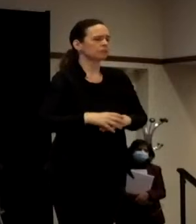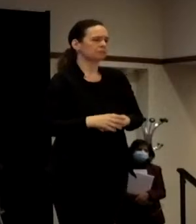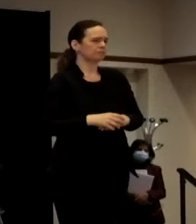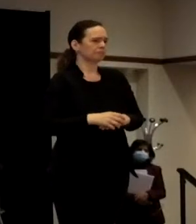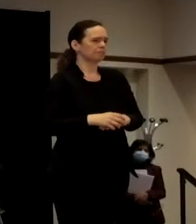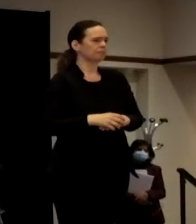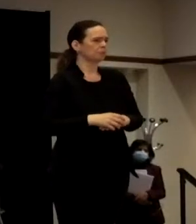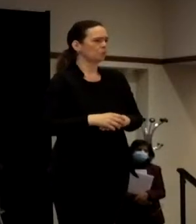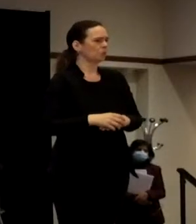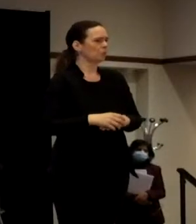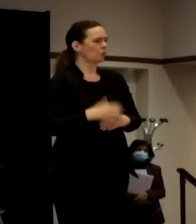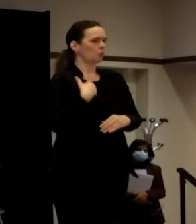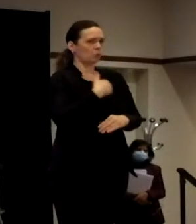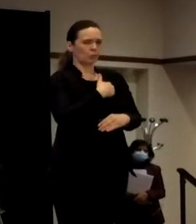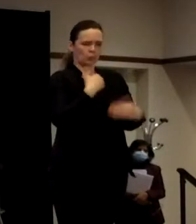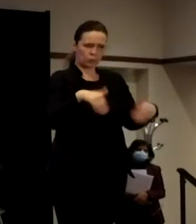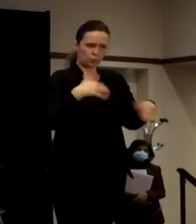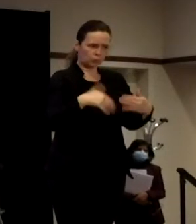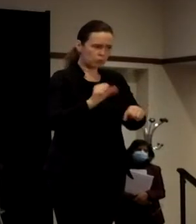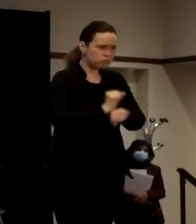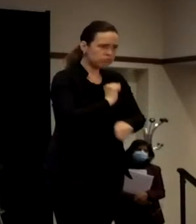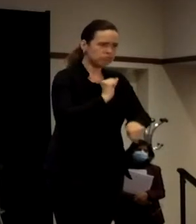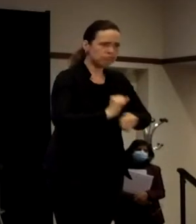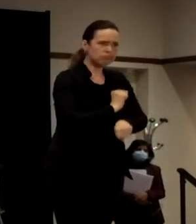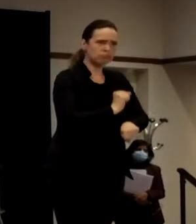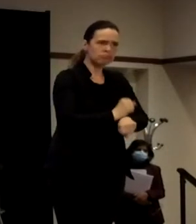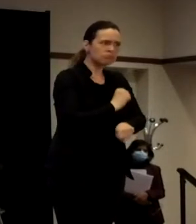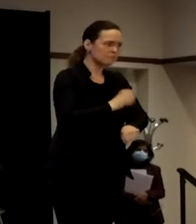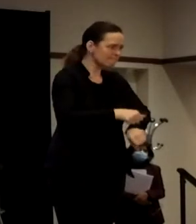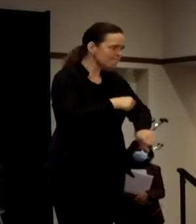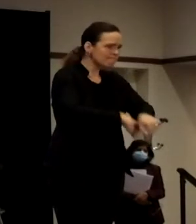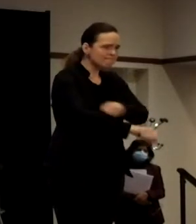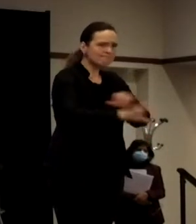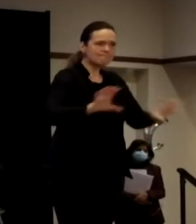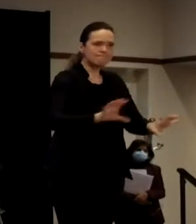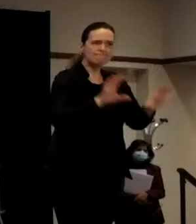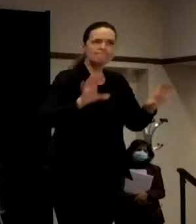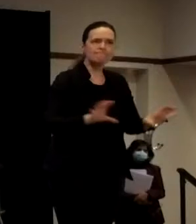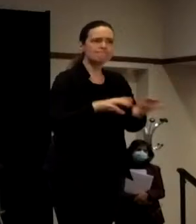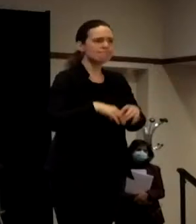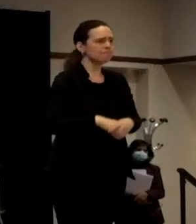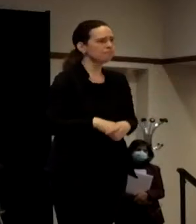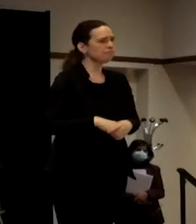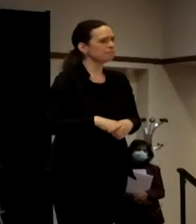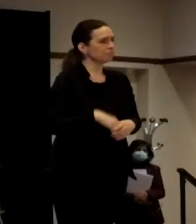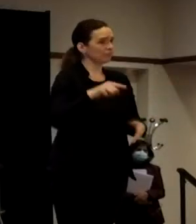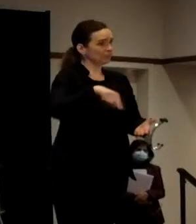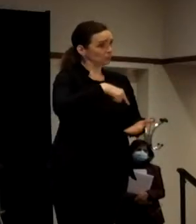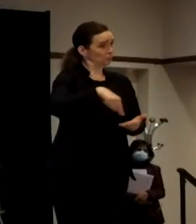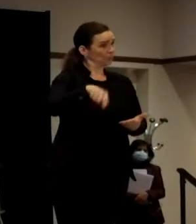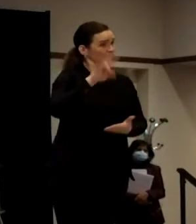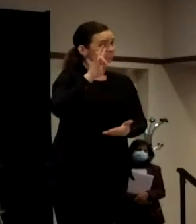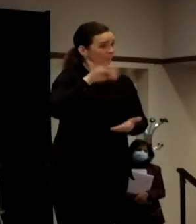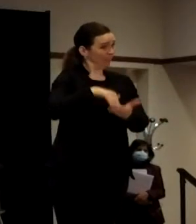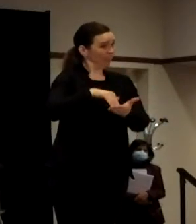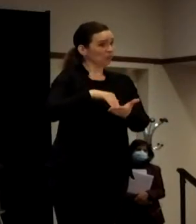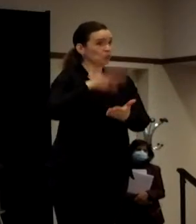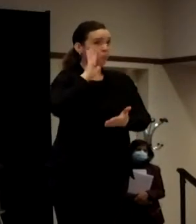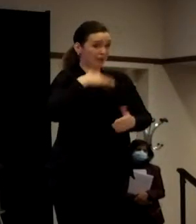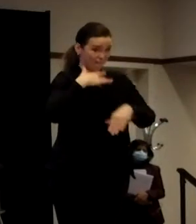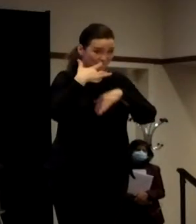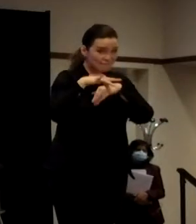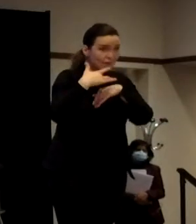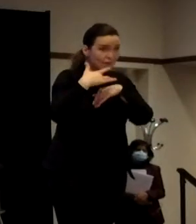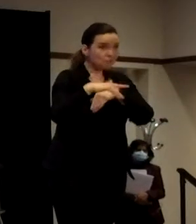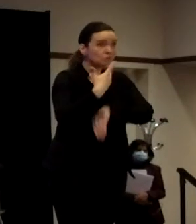our vaccinations. We'll vaccinate 7,000 people in our vaccine week this week from this Wednesday